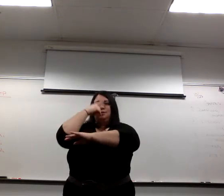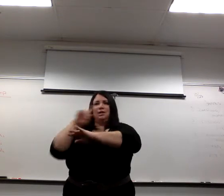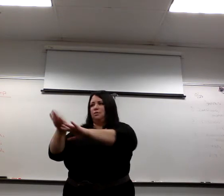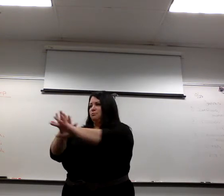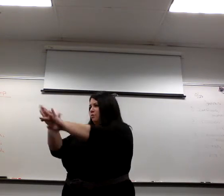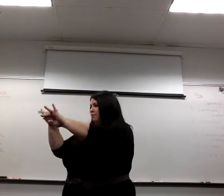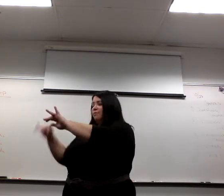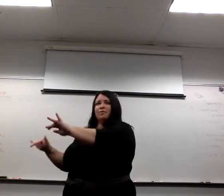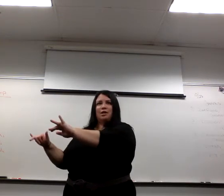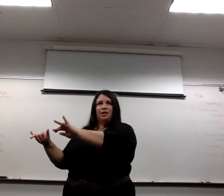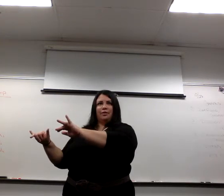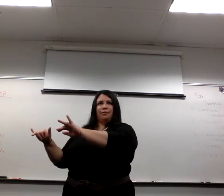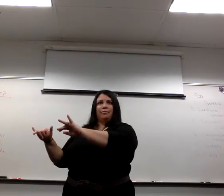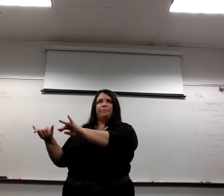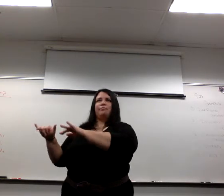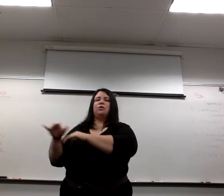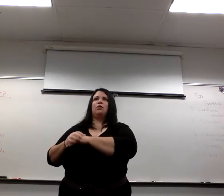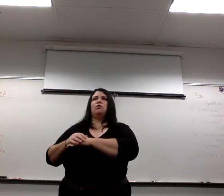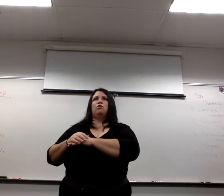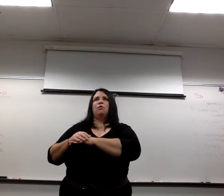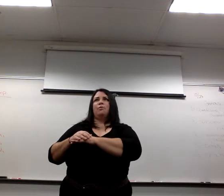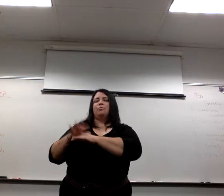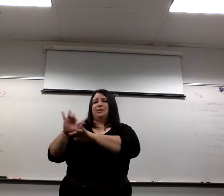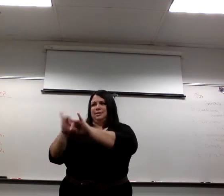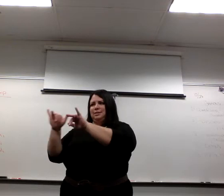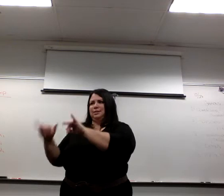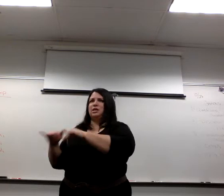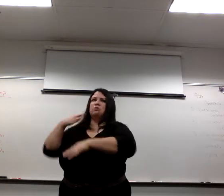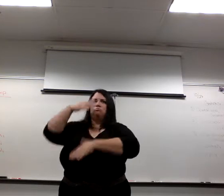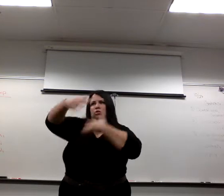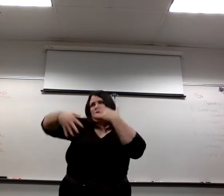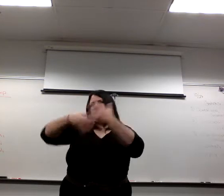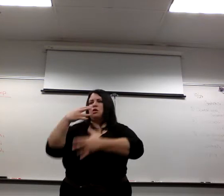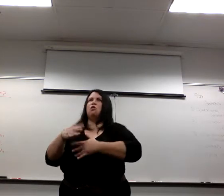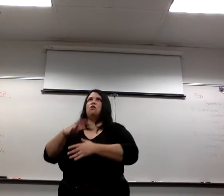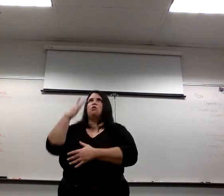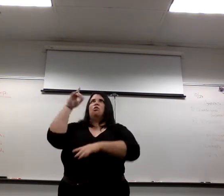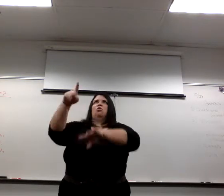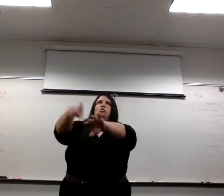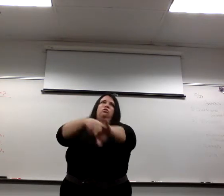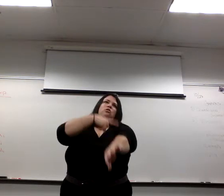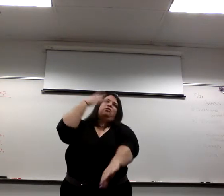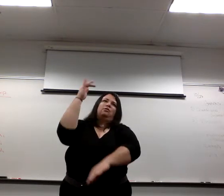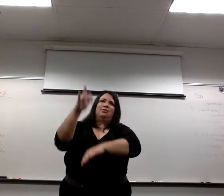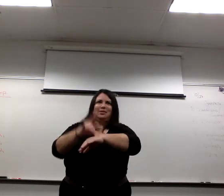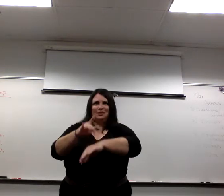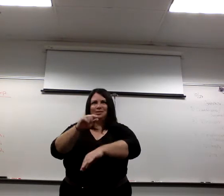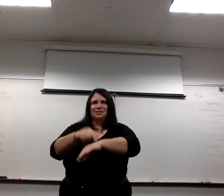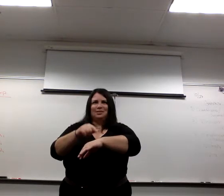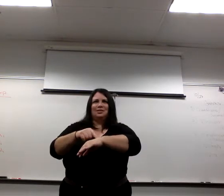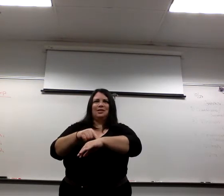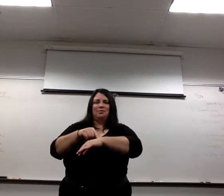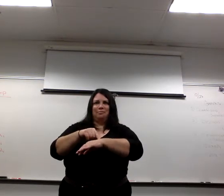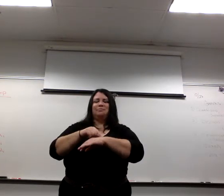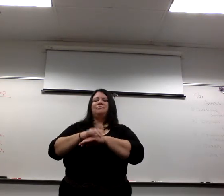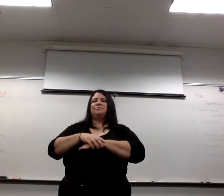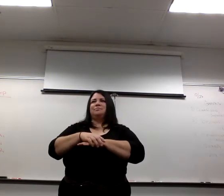layover until we flew to the next part of Thailand. And I was expecting the Korean smoke room to be the same as the Thailand smoke room,